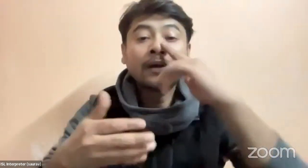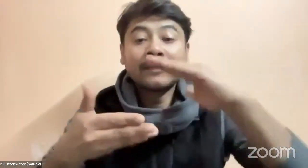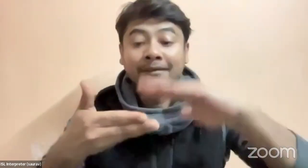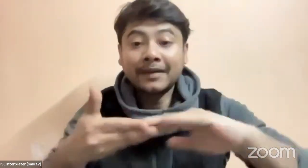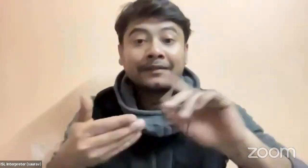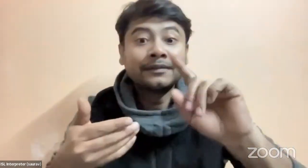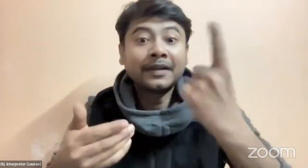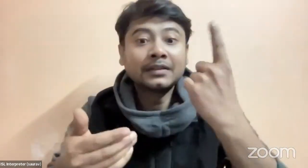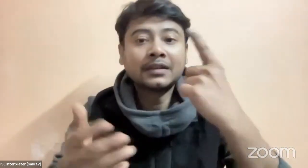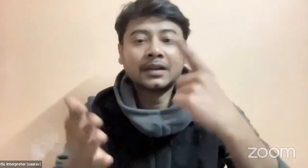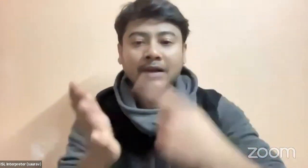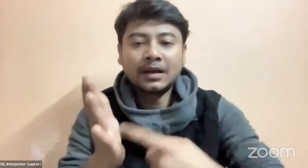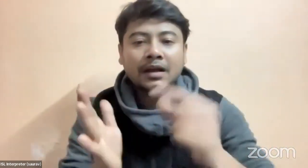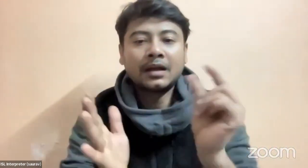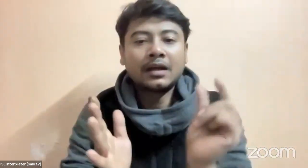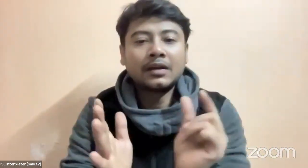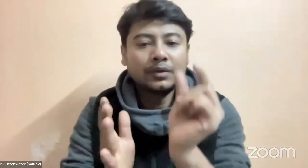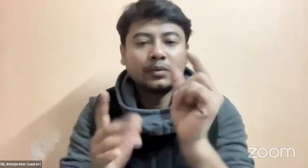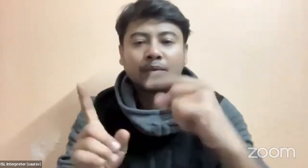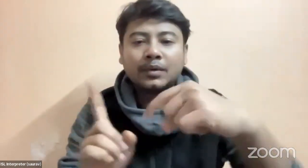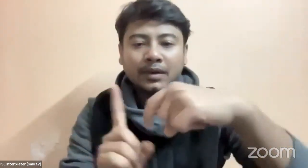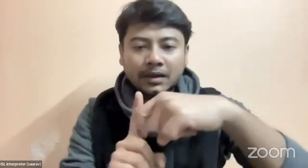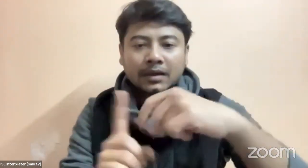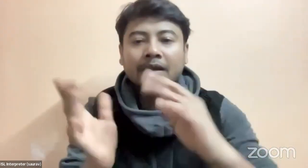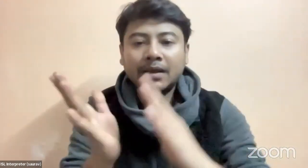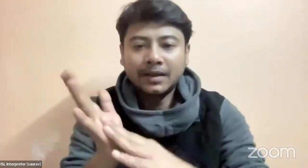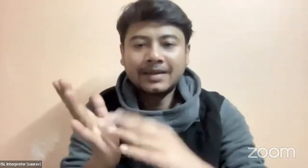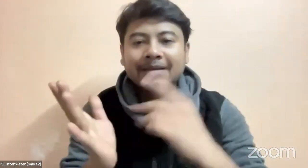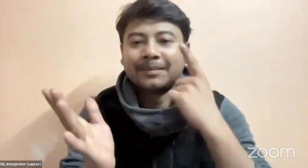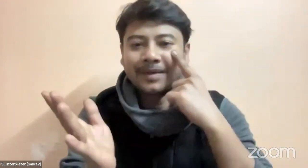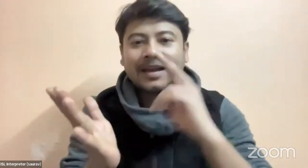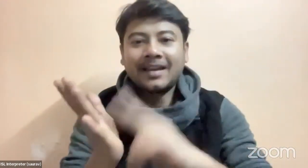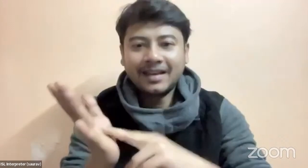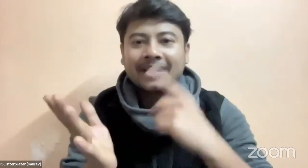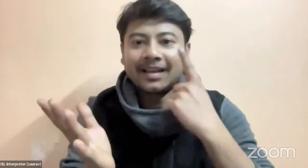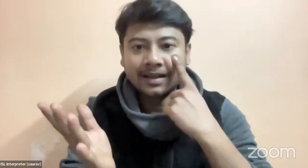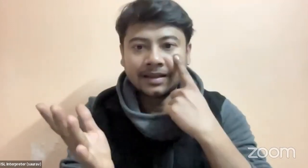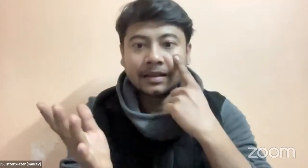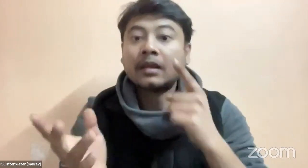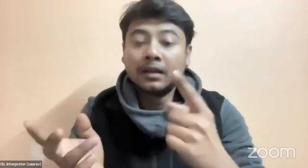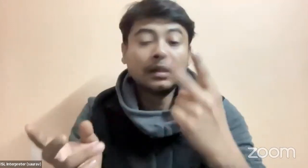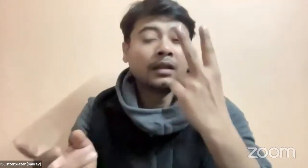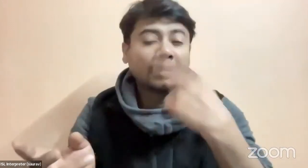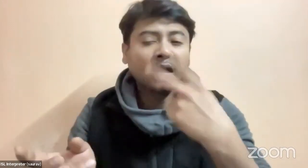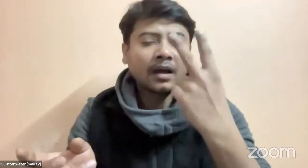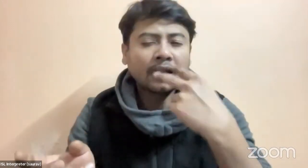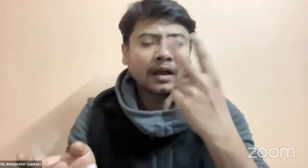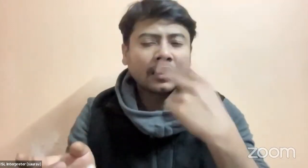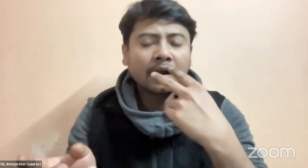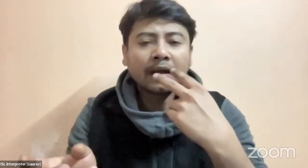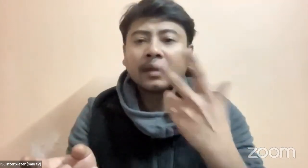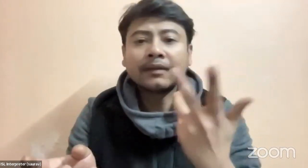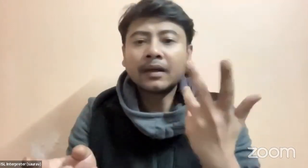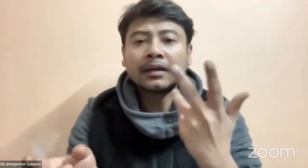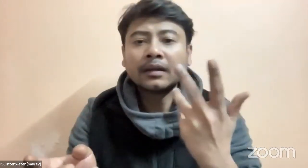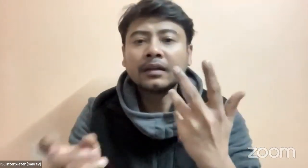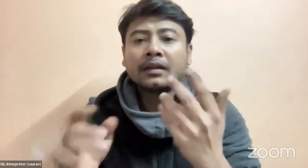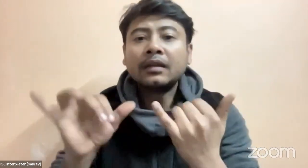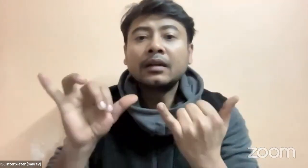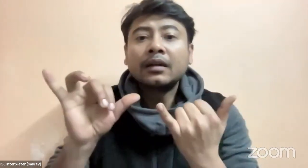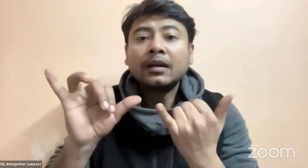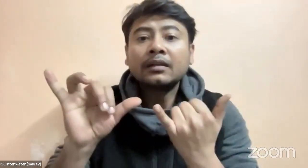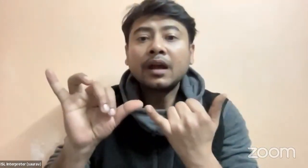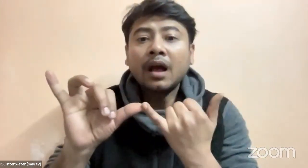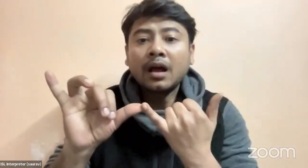she was crying. Why? Because she was feeling lot of separation from Krishna whenever he goes away.